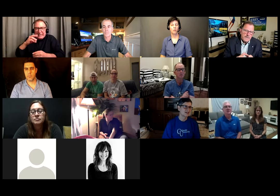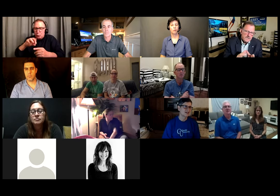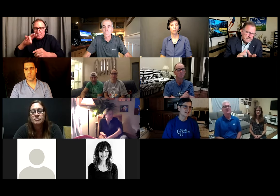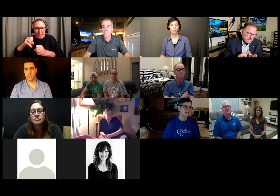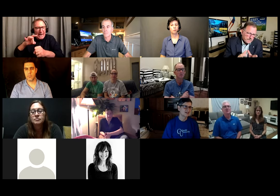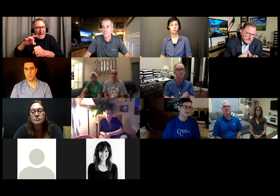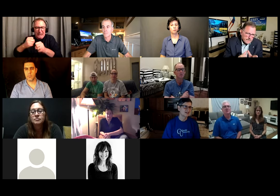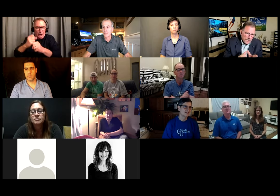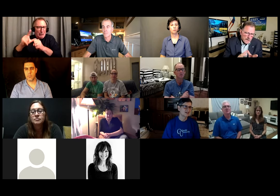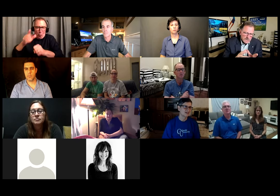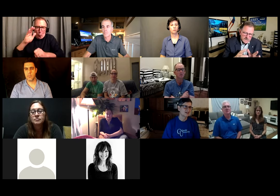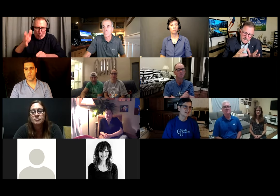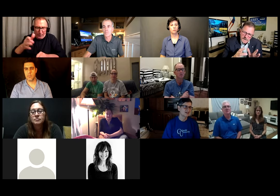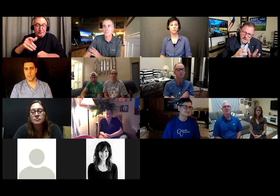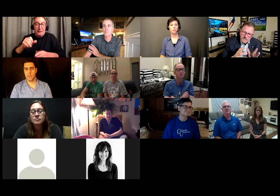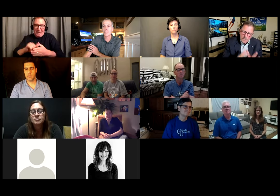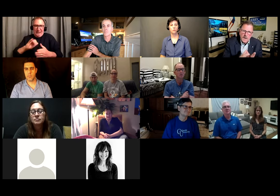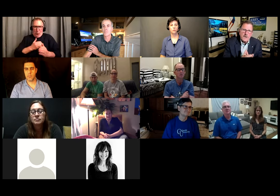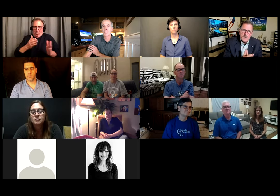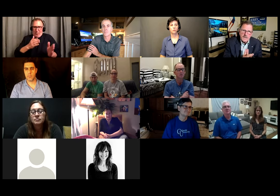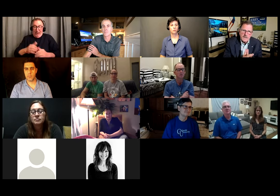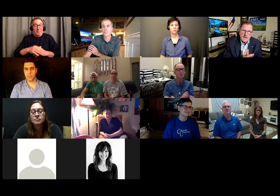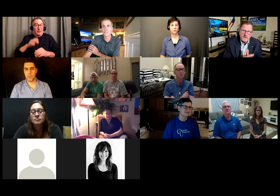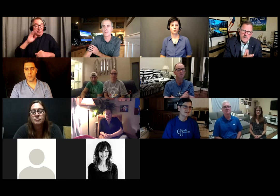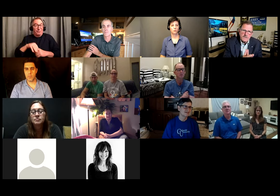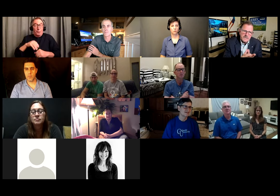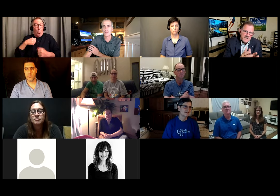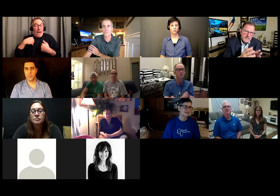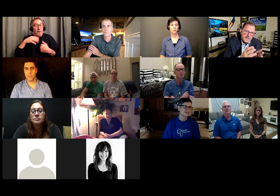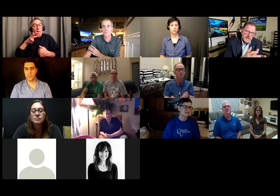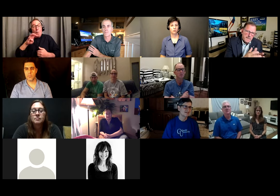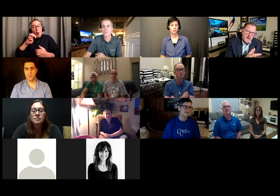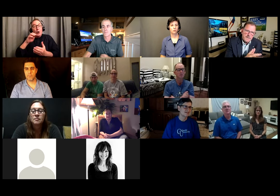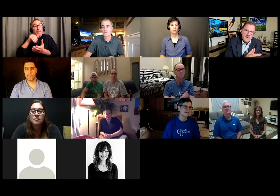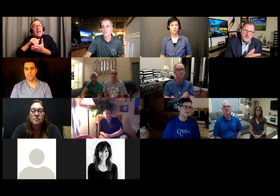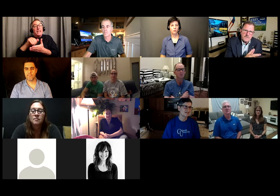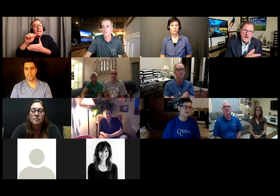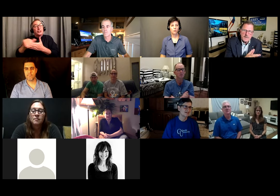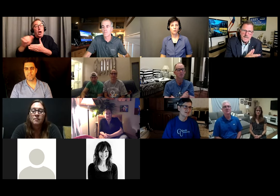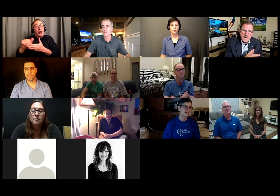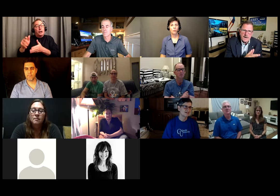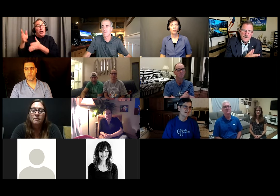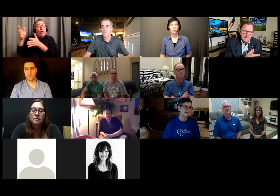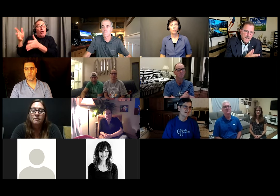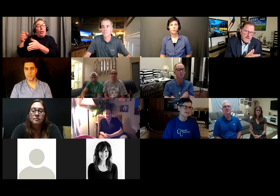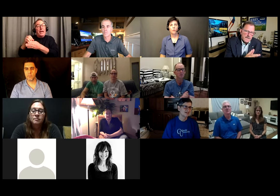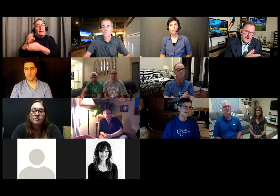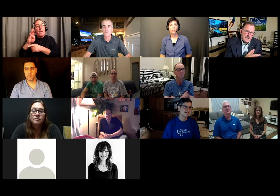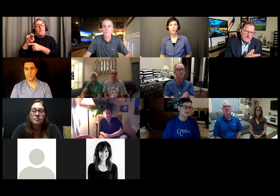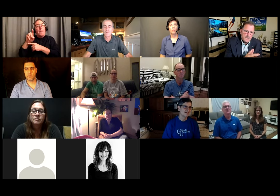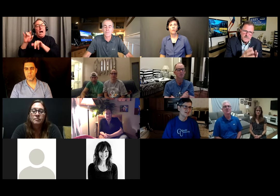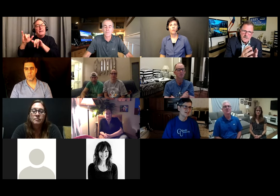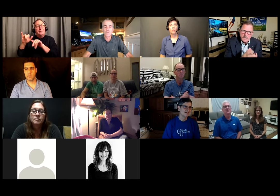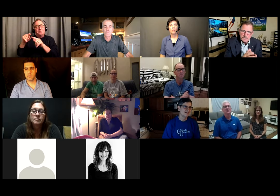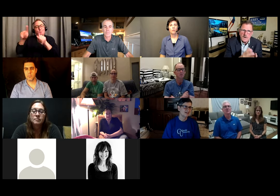And there was $400 million that was sitting in a bond measure for Alameda County that